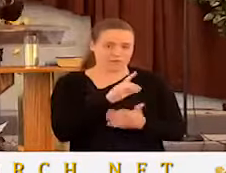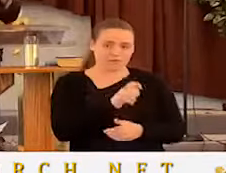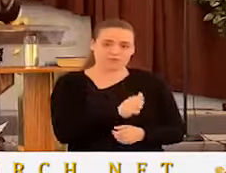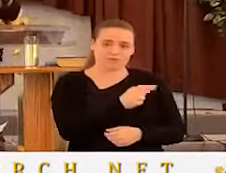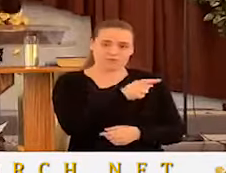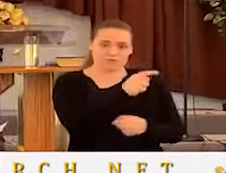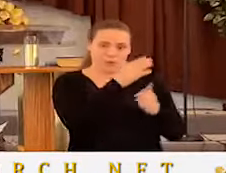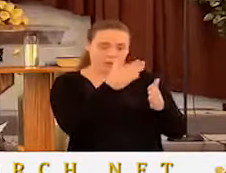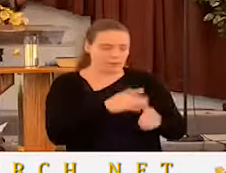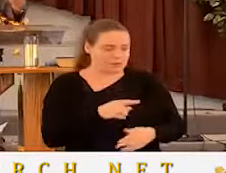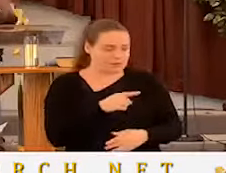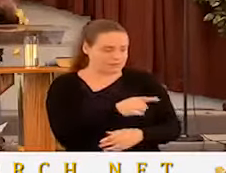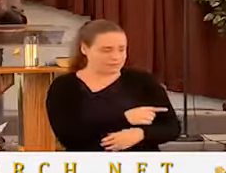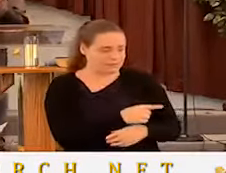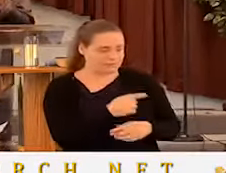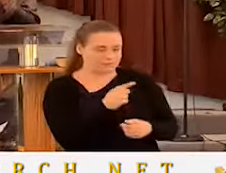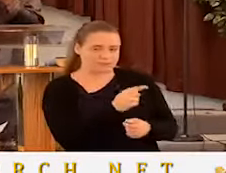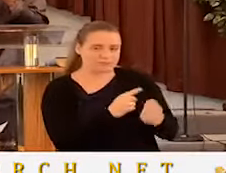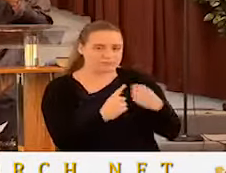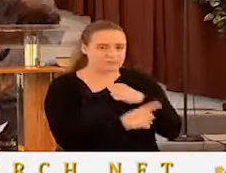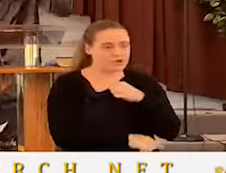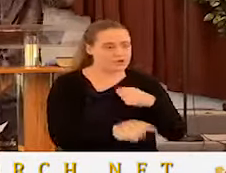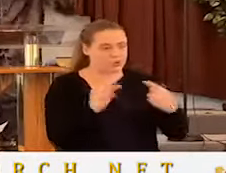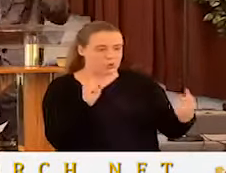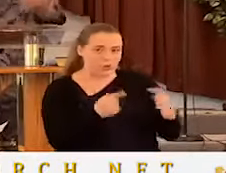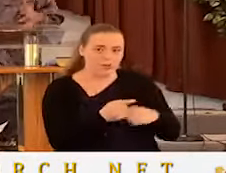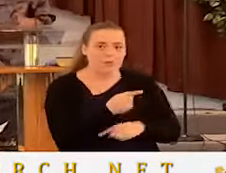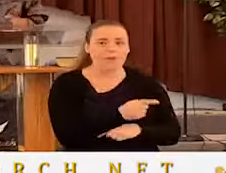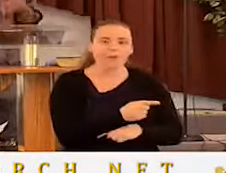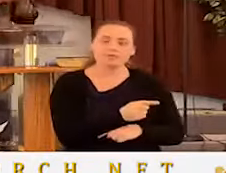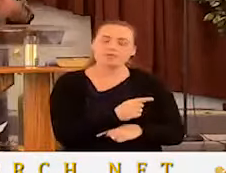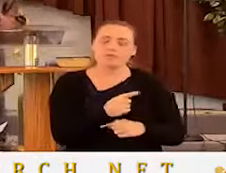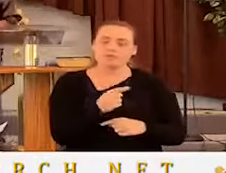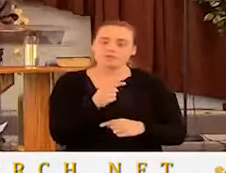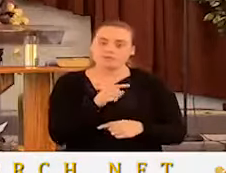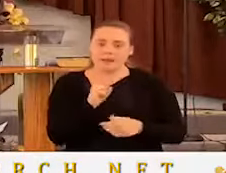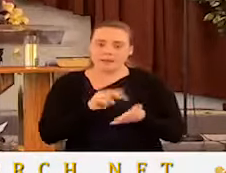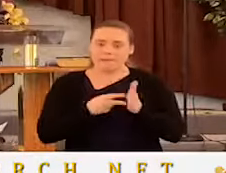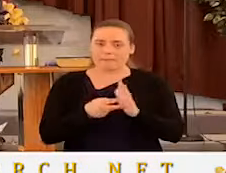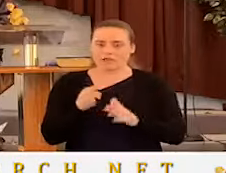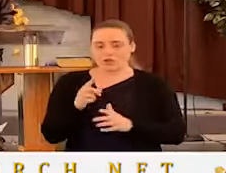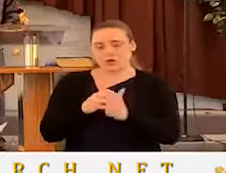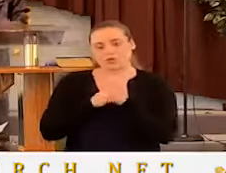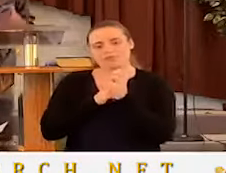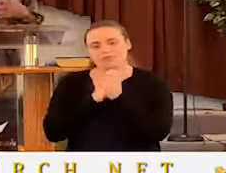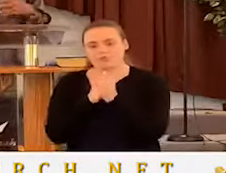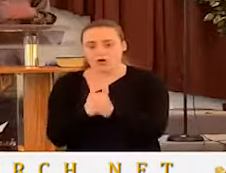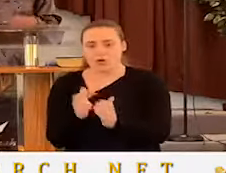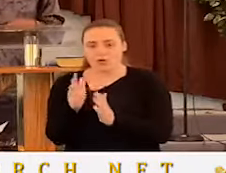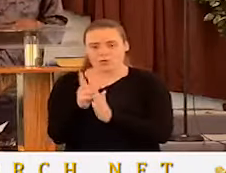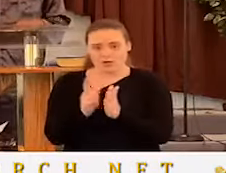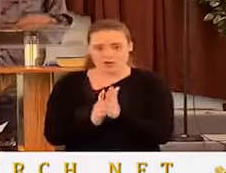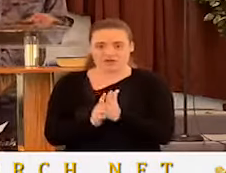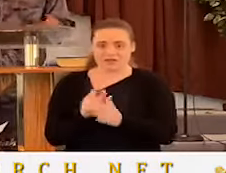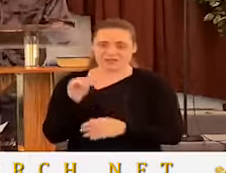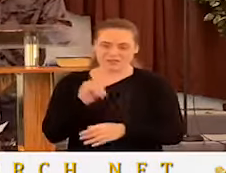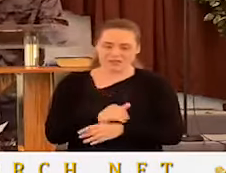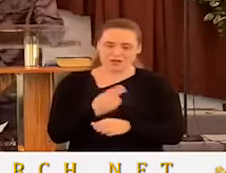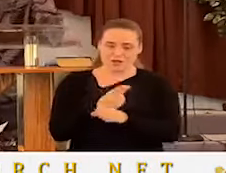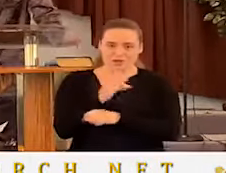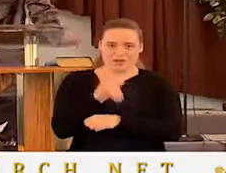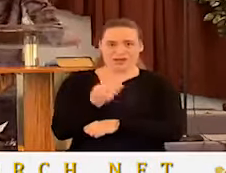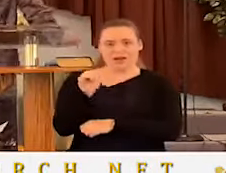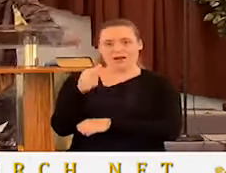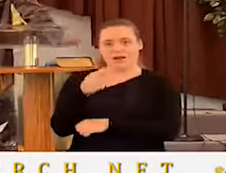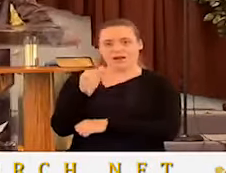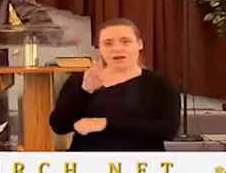are fulfilling the law. Right. He uses agape love. Won't